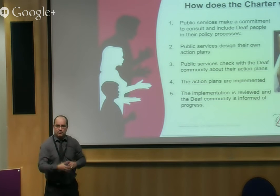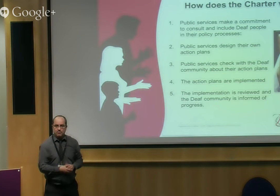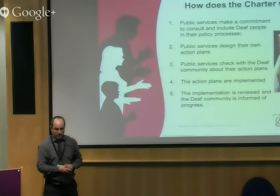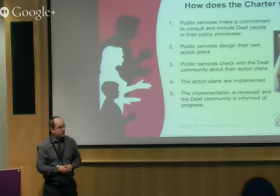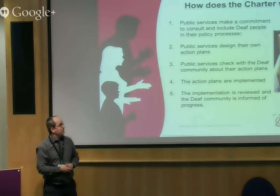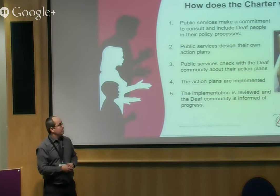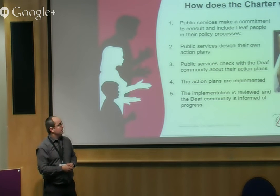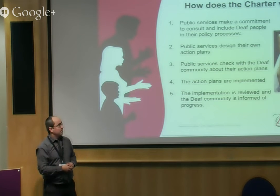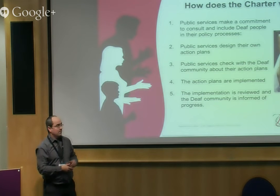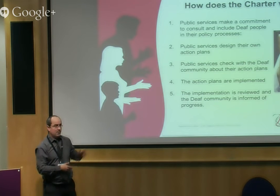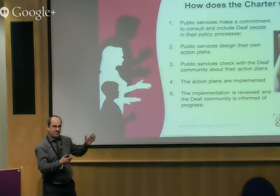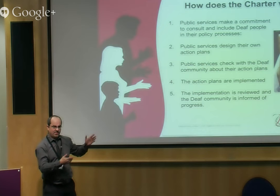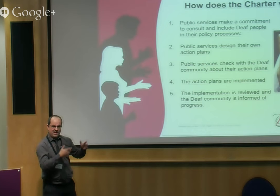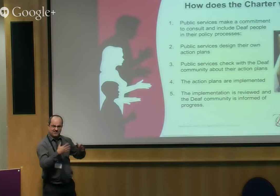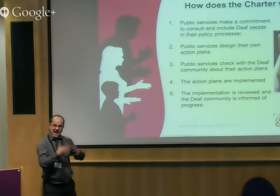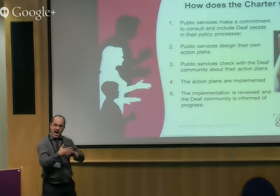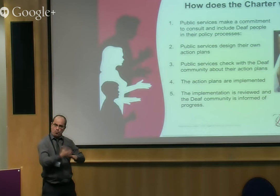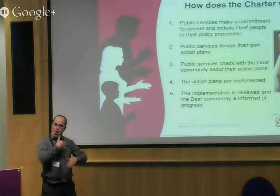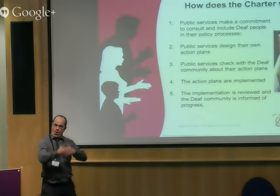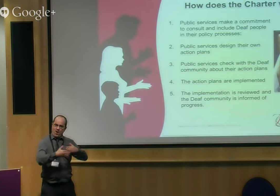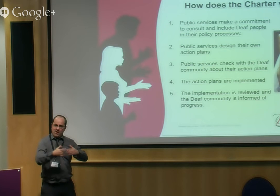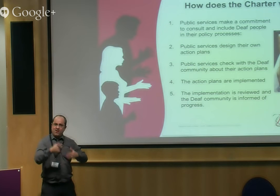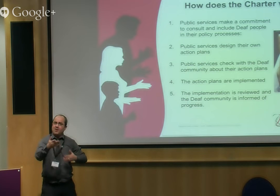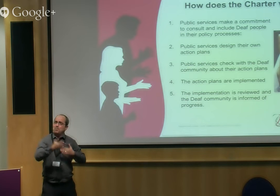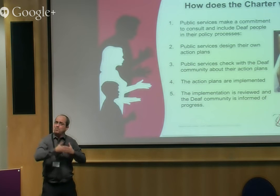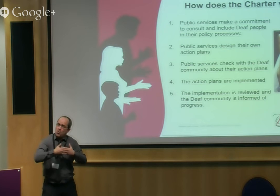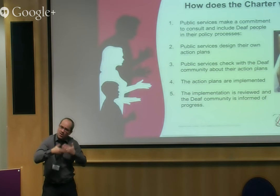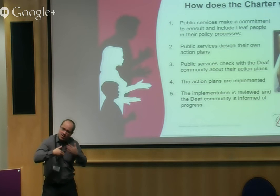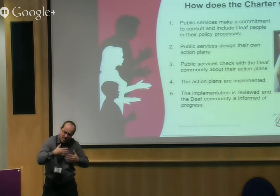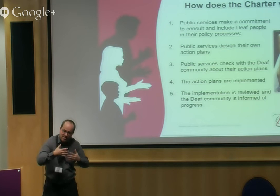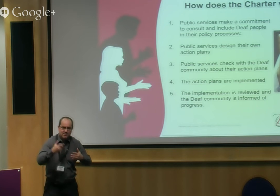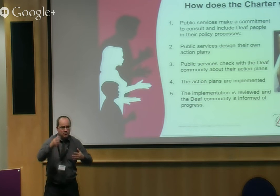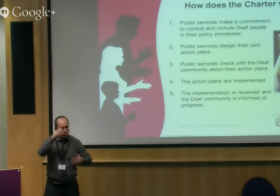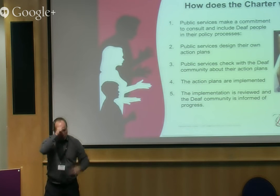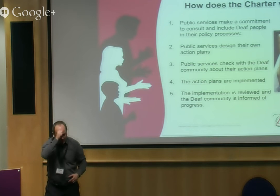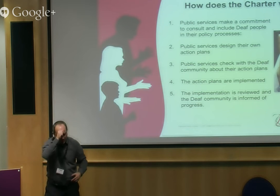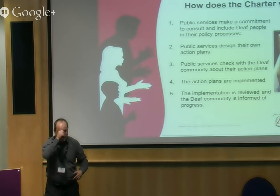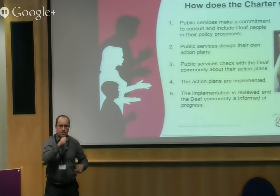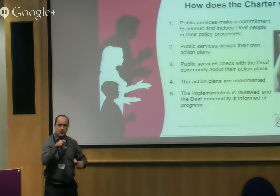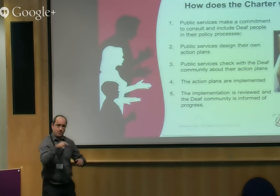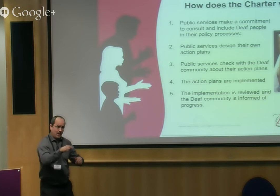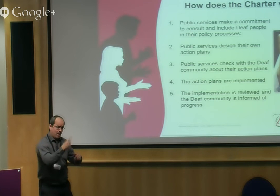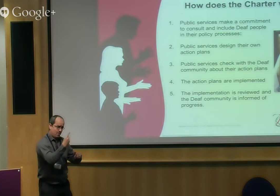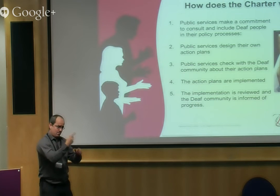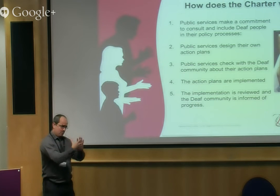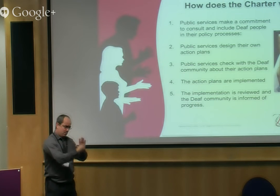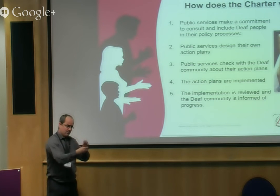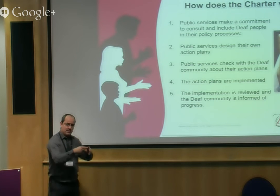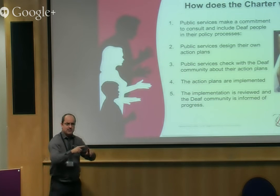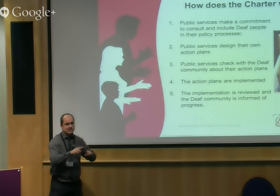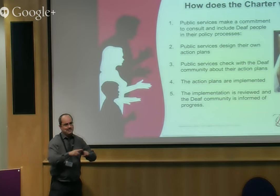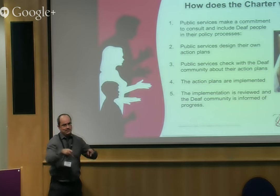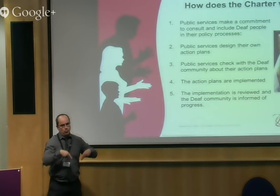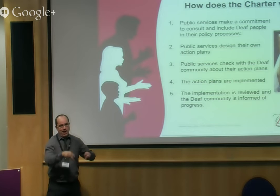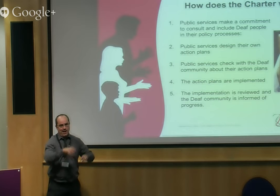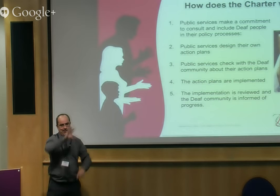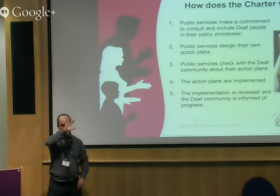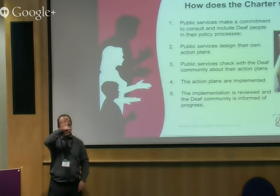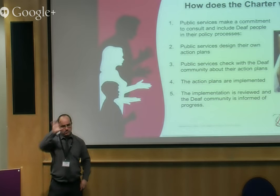that. And we need to then review the implementation of the charter. And we need to keep checking it.